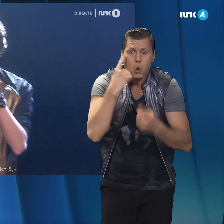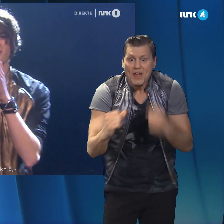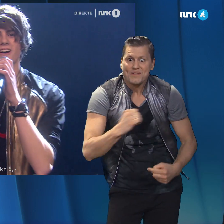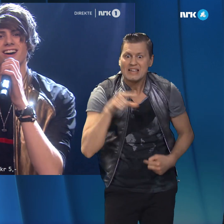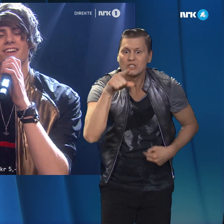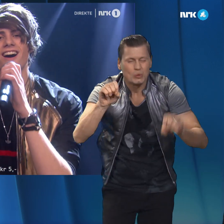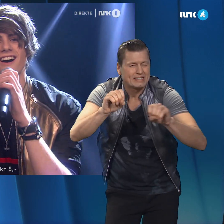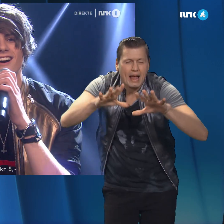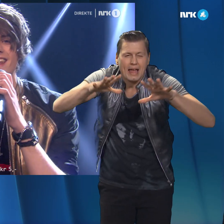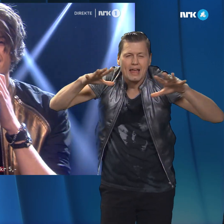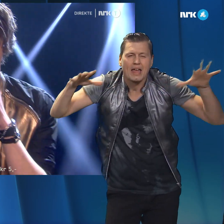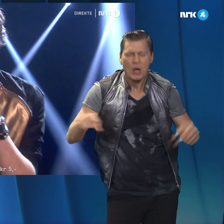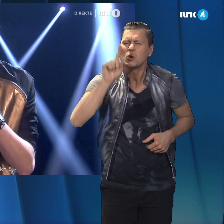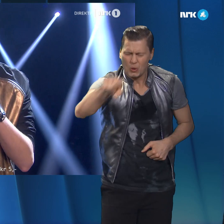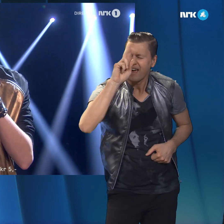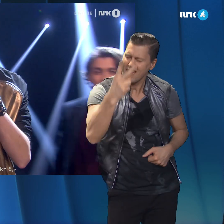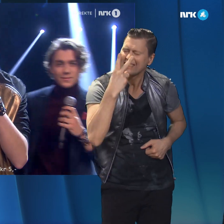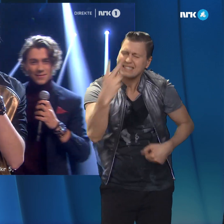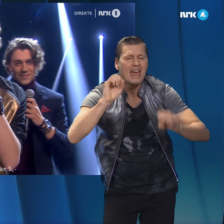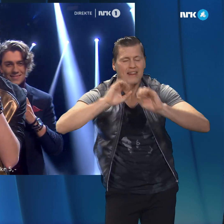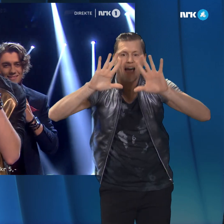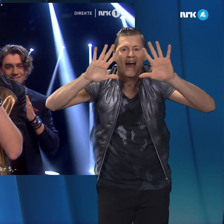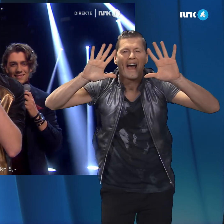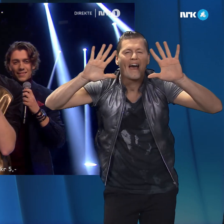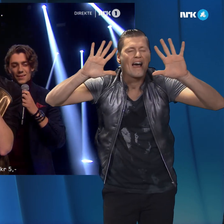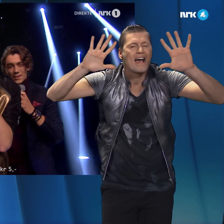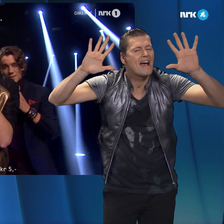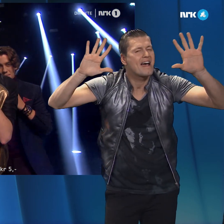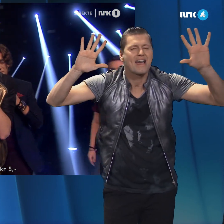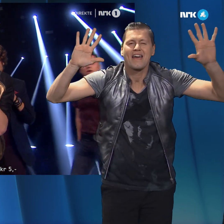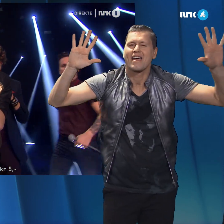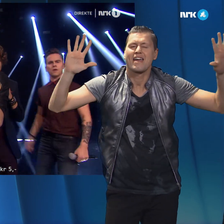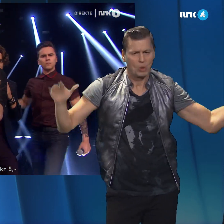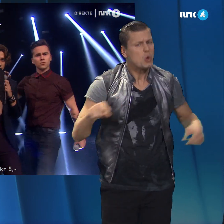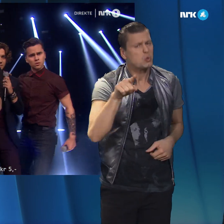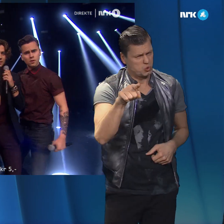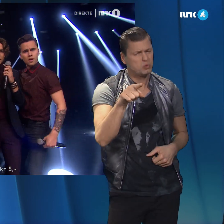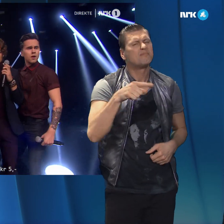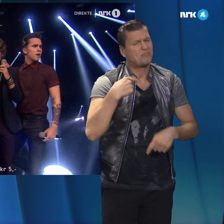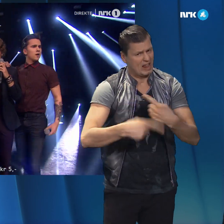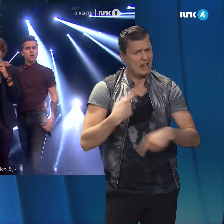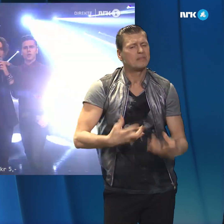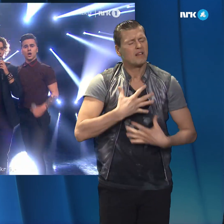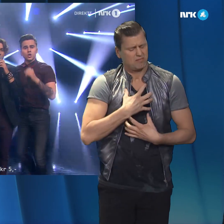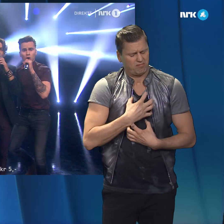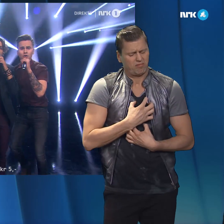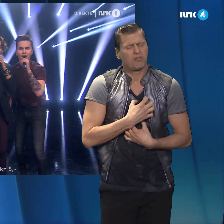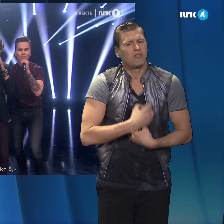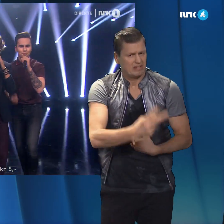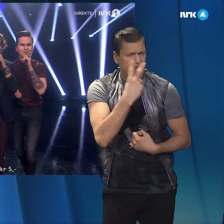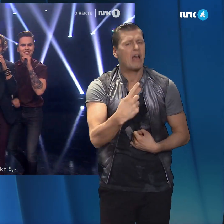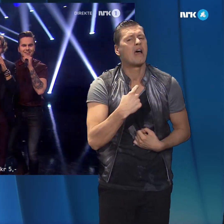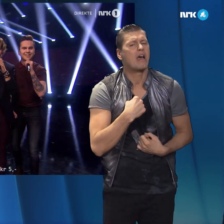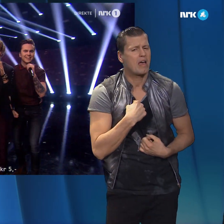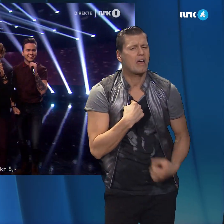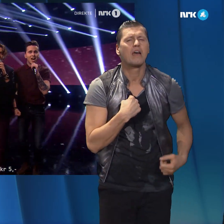let go of heartache, you see it clearer. It's in every step you take. So come